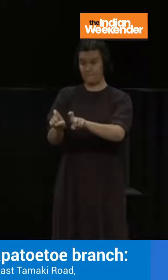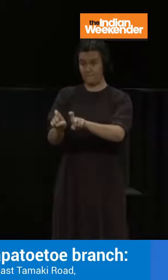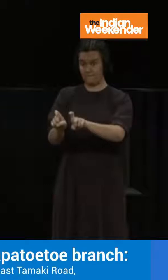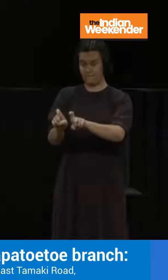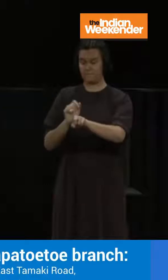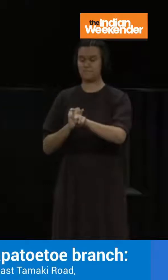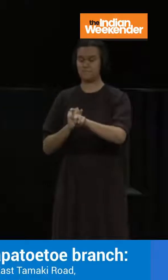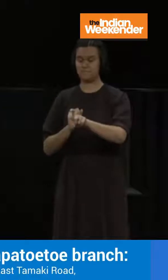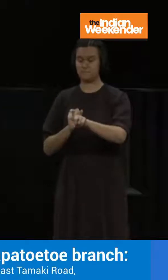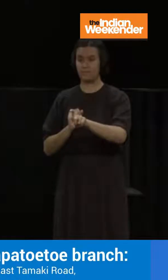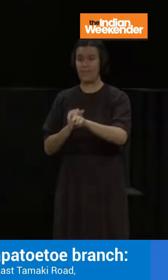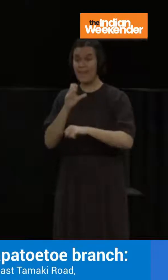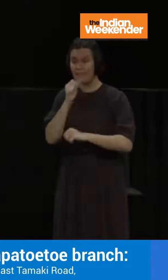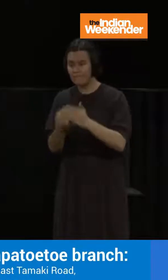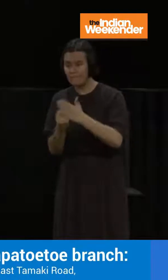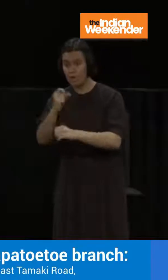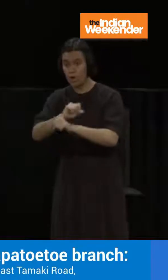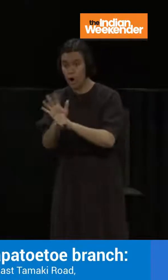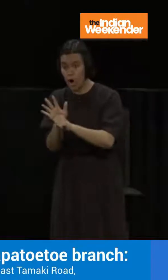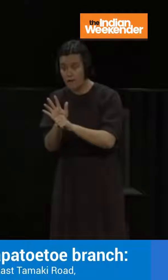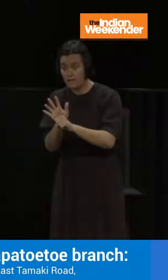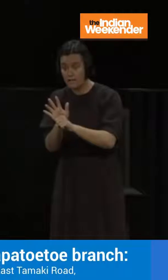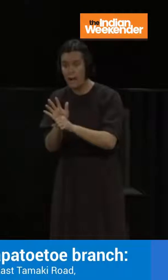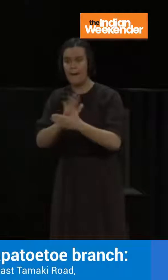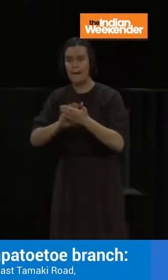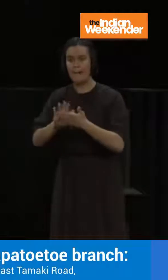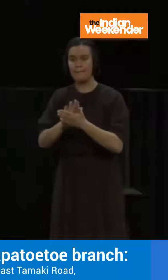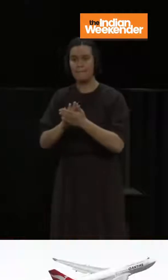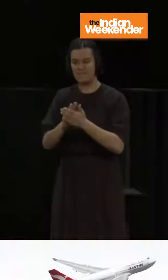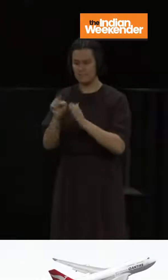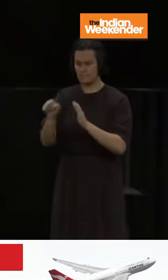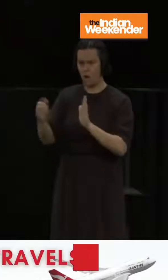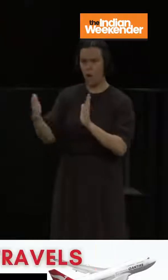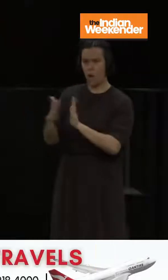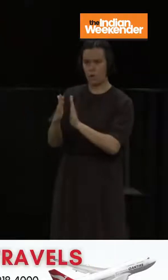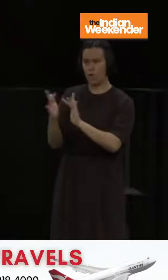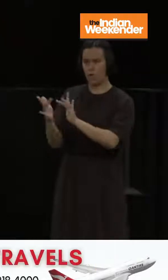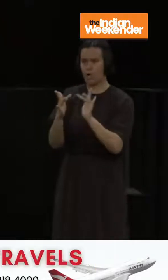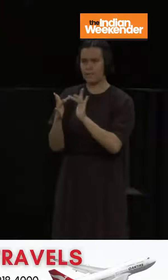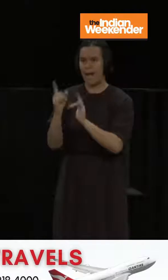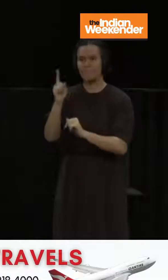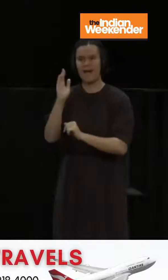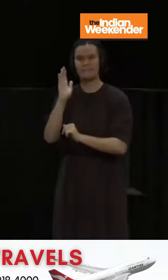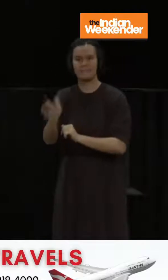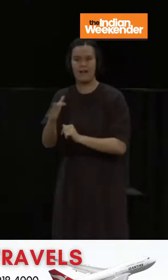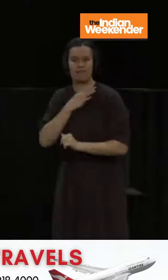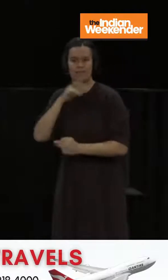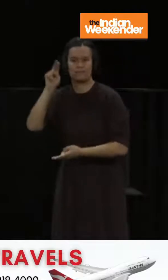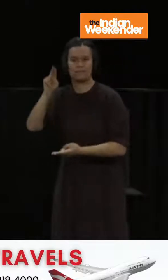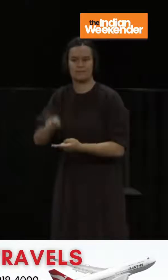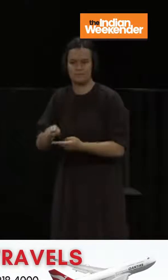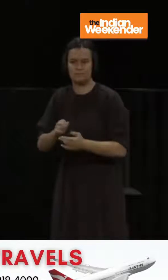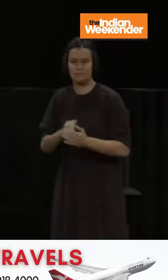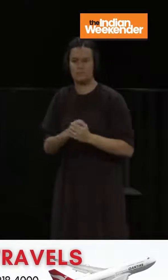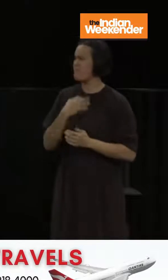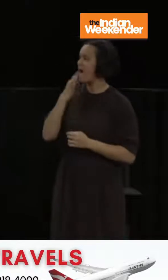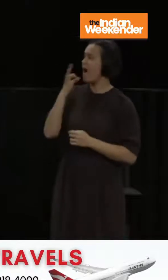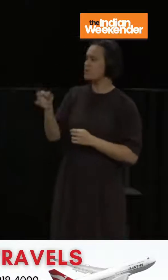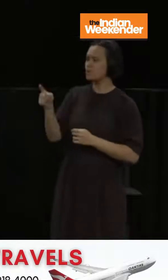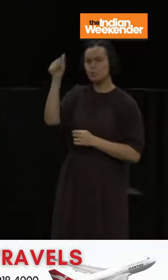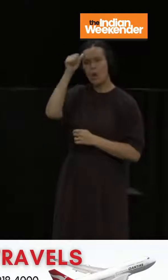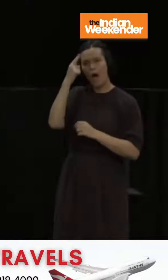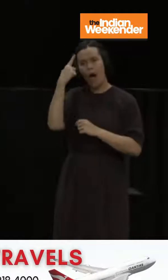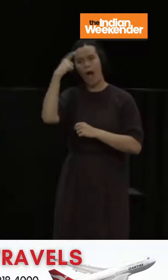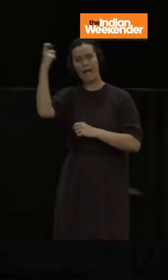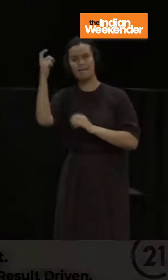contained the risk to a smaller group of people. Right, and just on the bubble, is that completely gone? The trans-Tasman bubble. I mean, it's